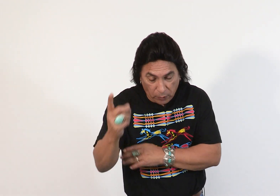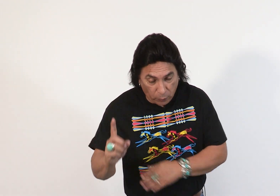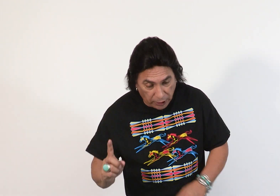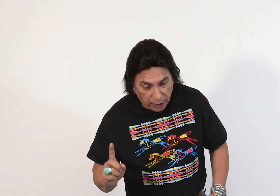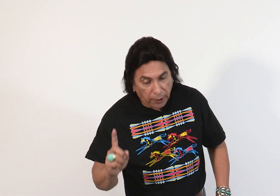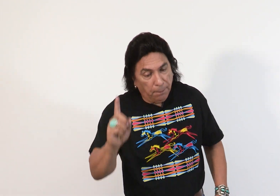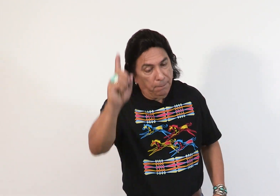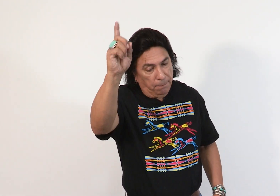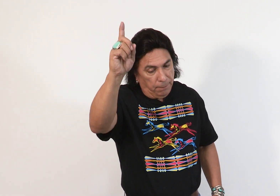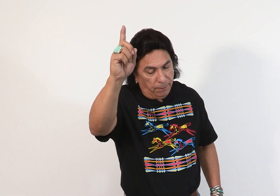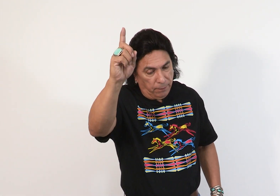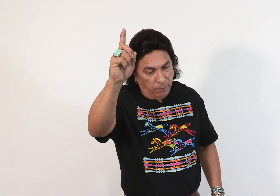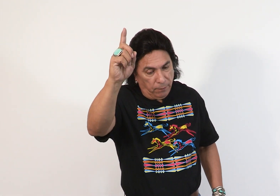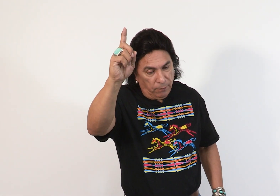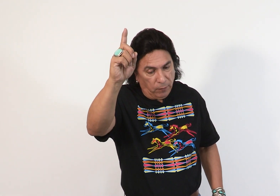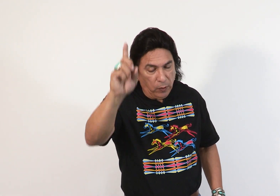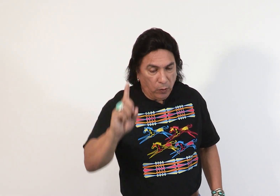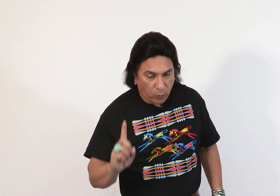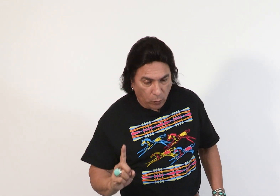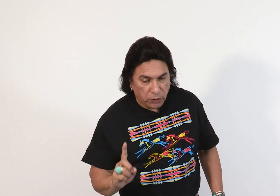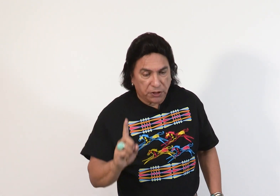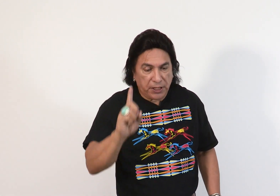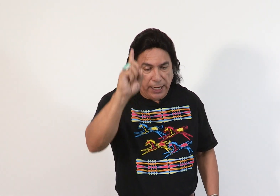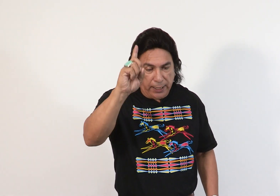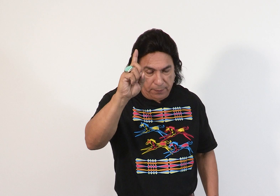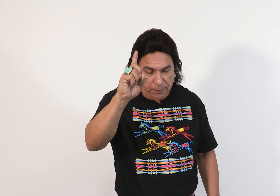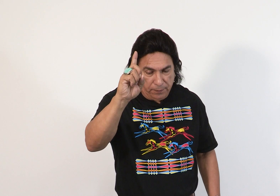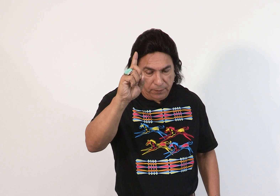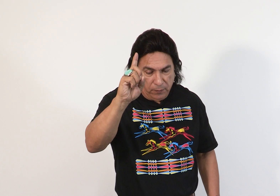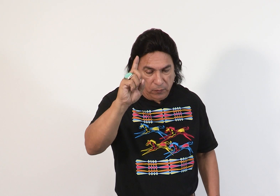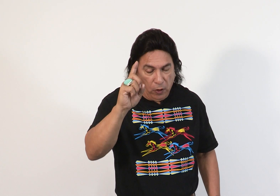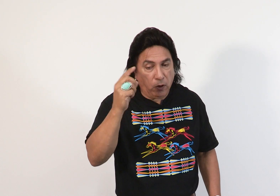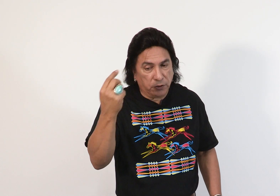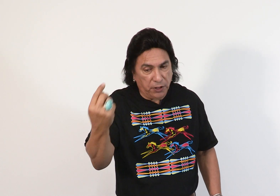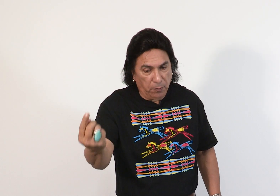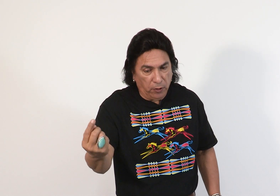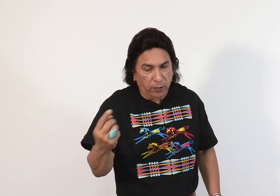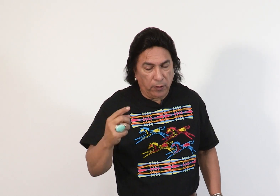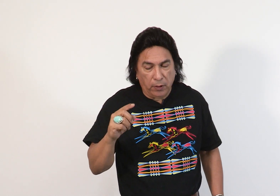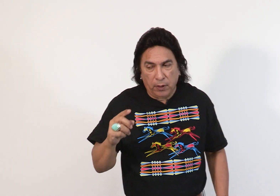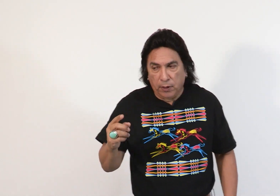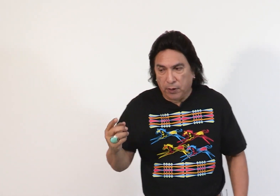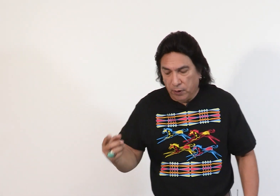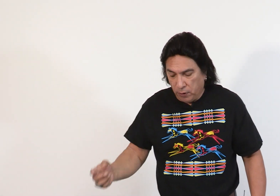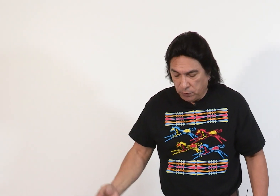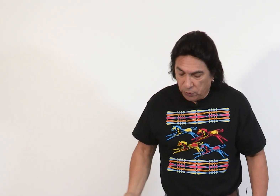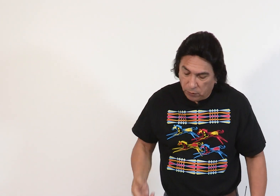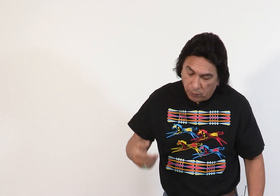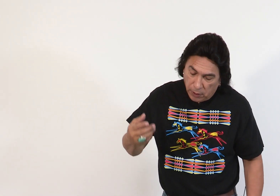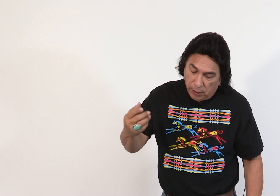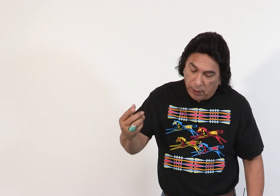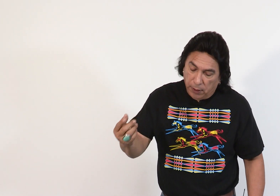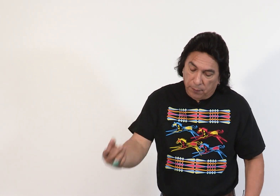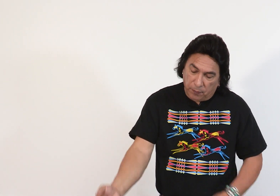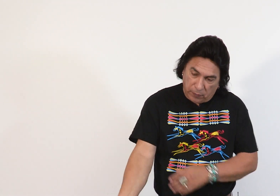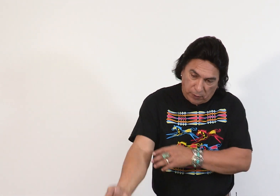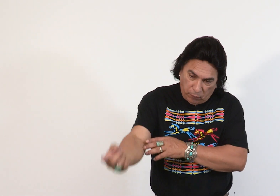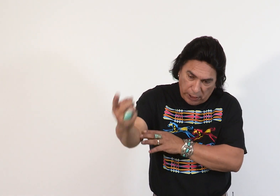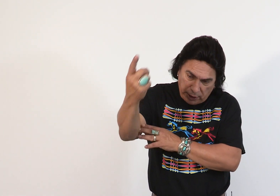or get up, or to stand, all similar. You know, so arise